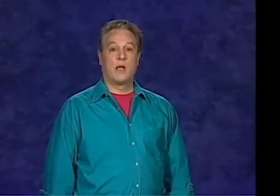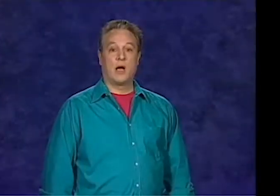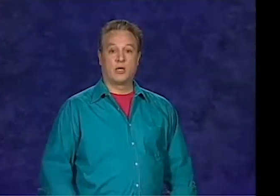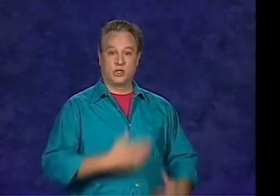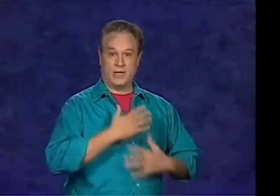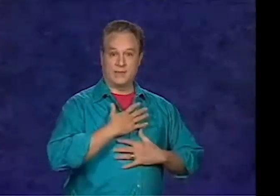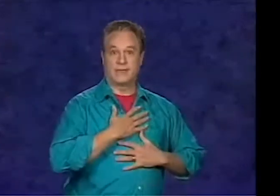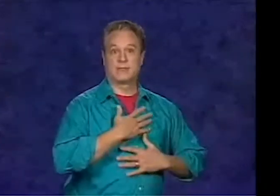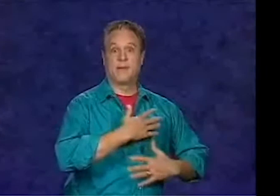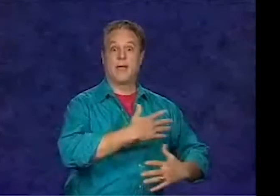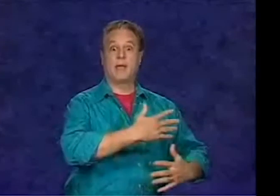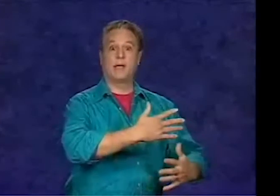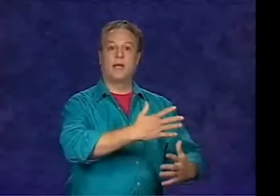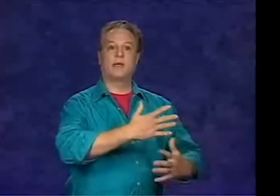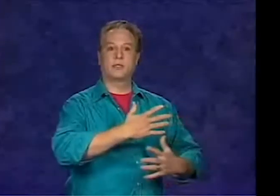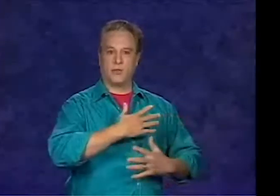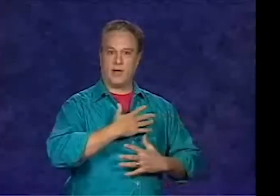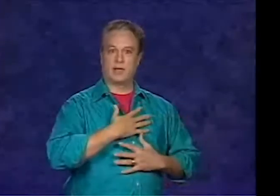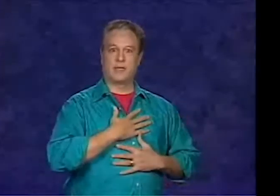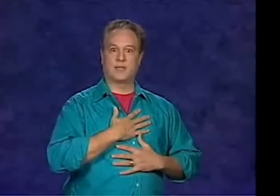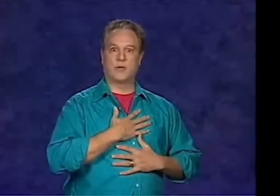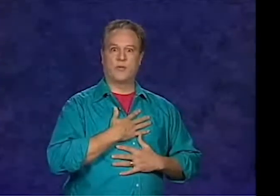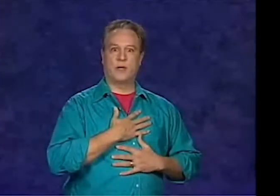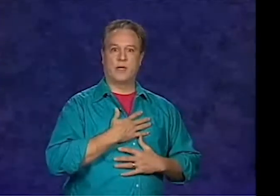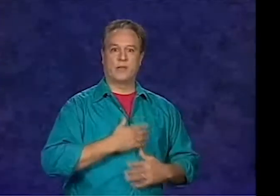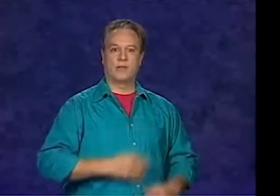Our chests expand and contract as we breathe.